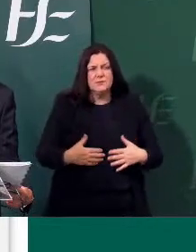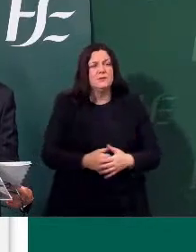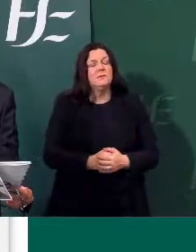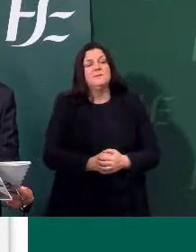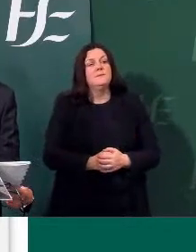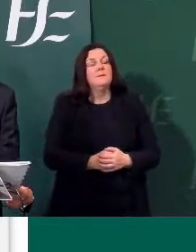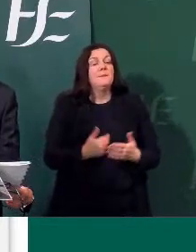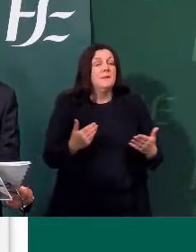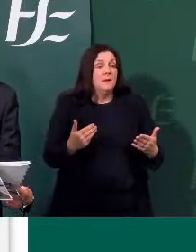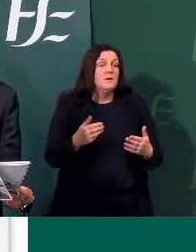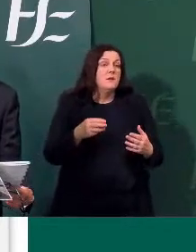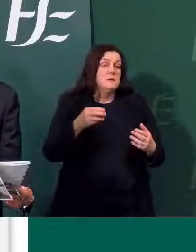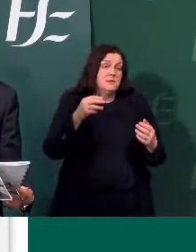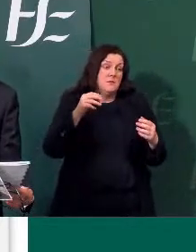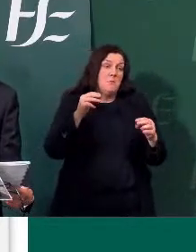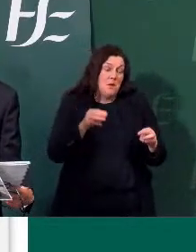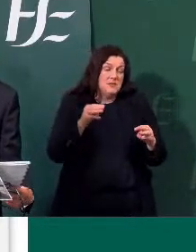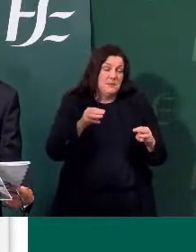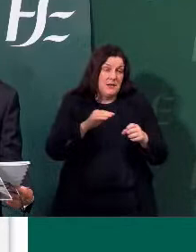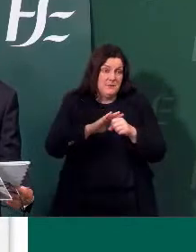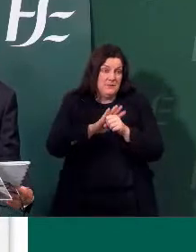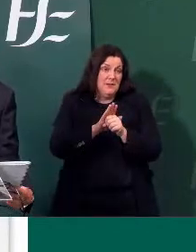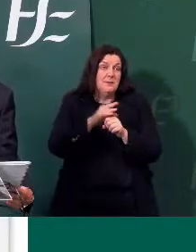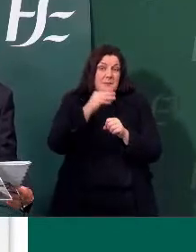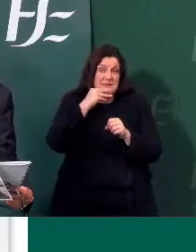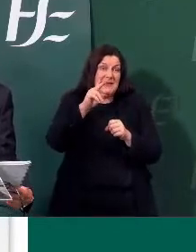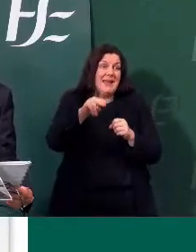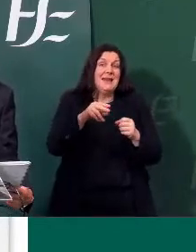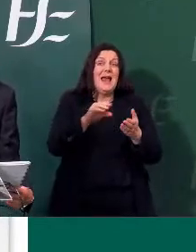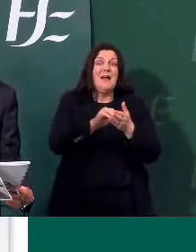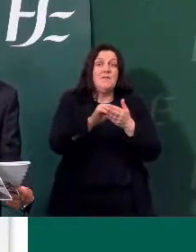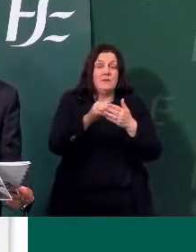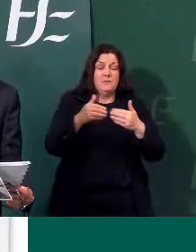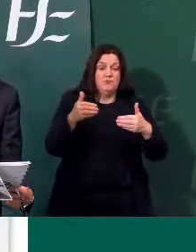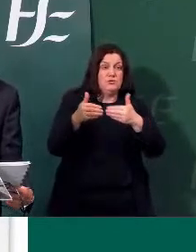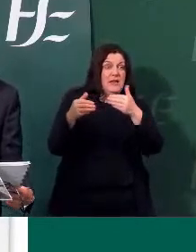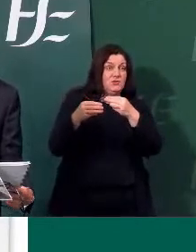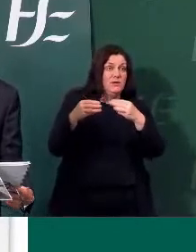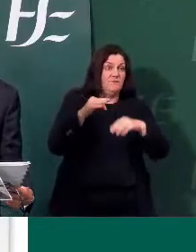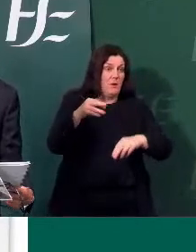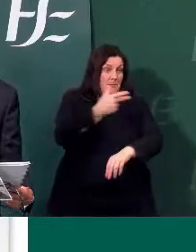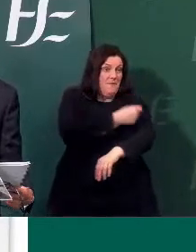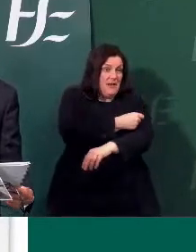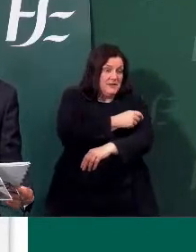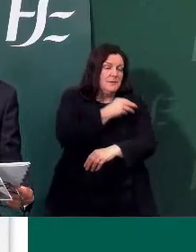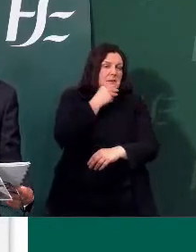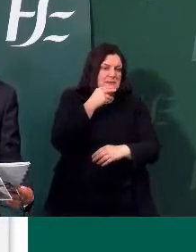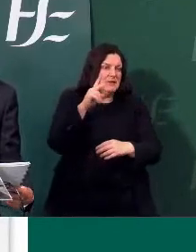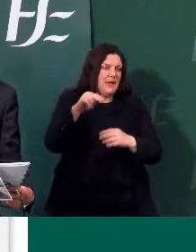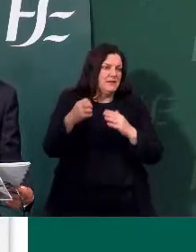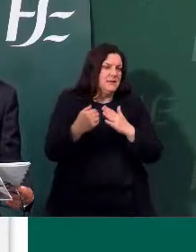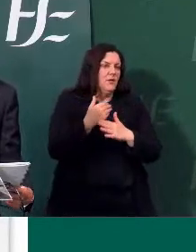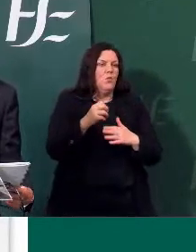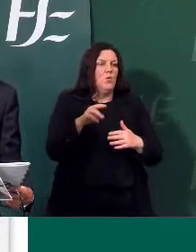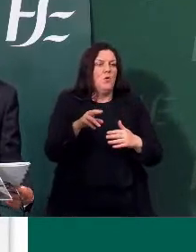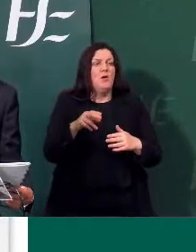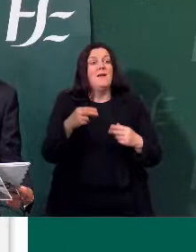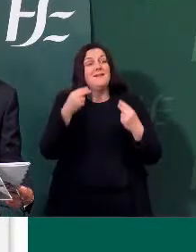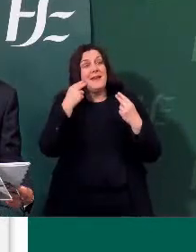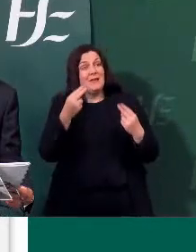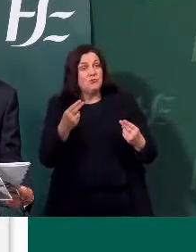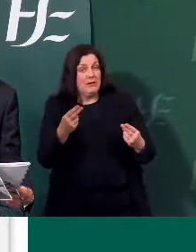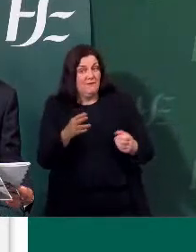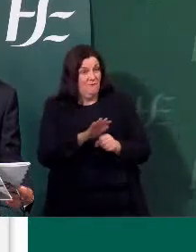a potential for escape against vaccine-induced immunity, a potential for escape against natural infection-induced immunity, and a